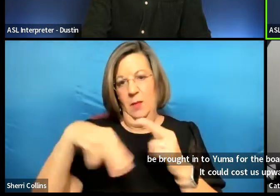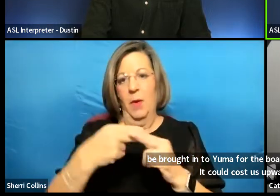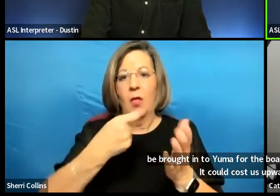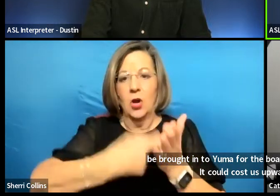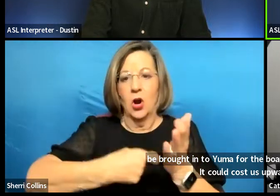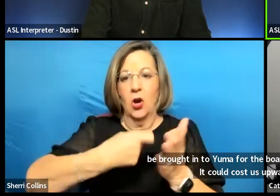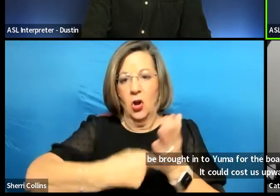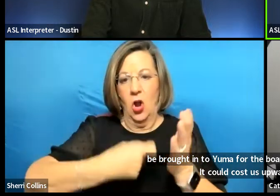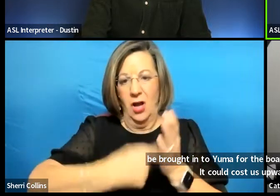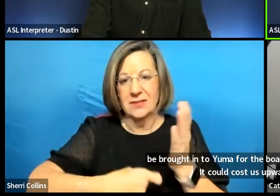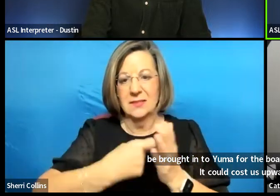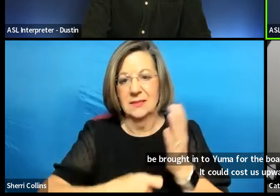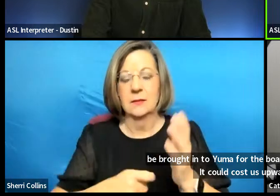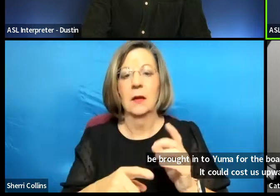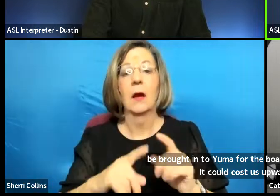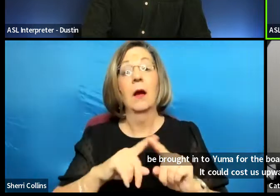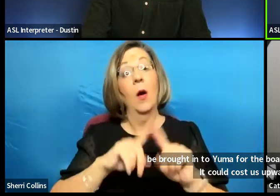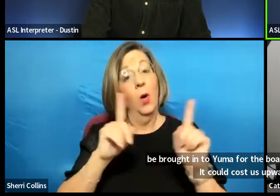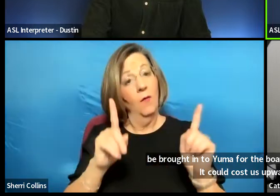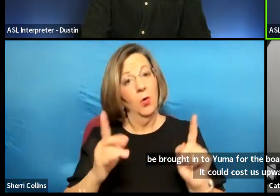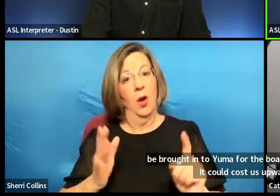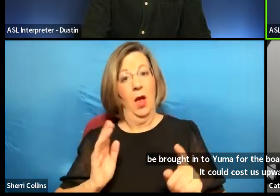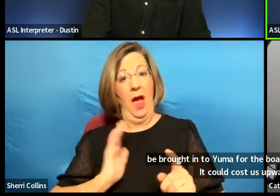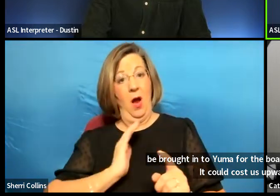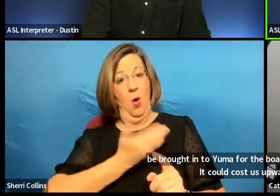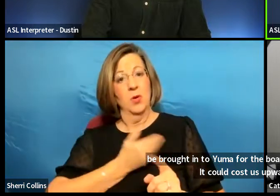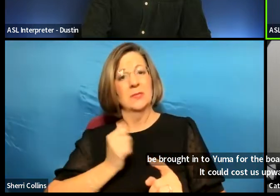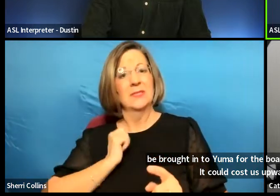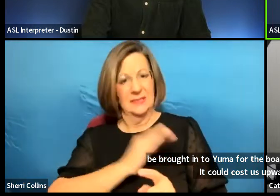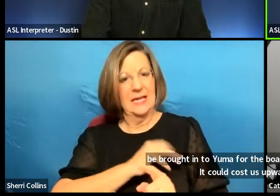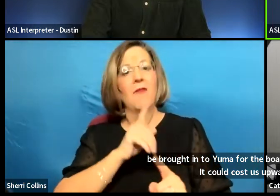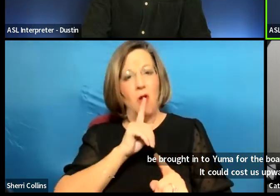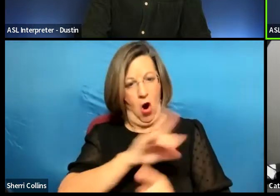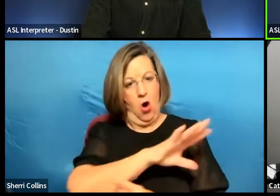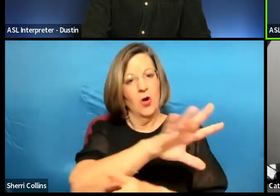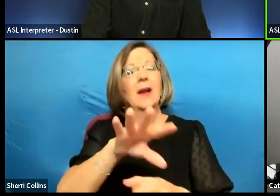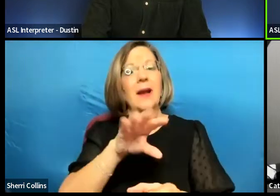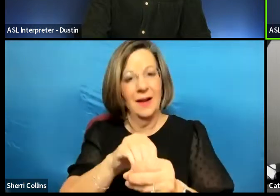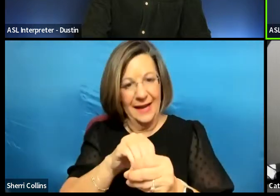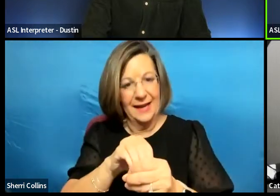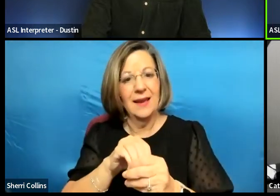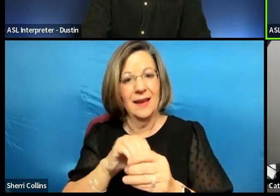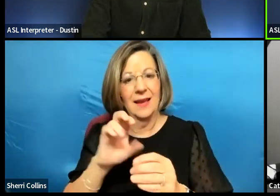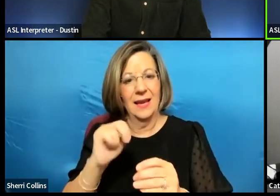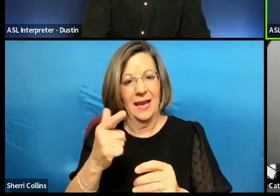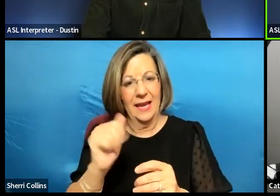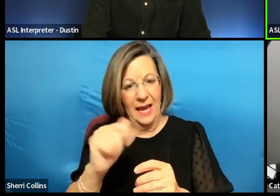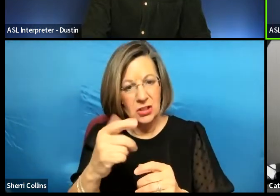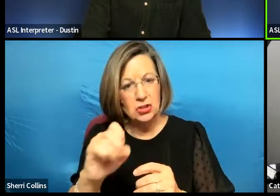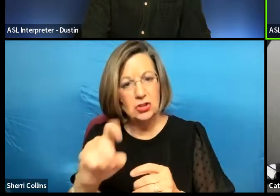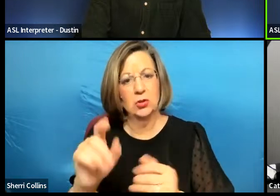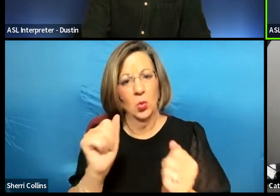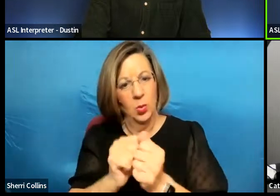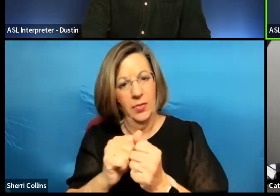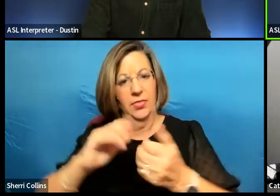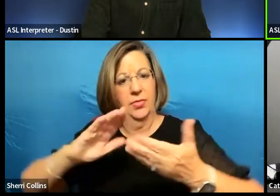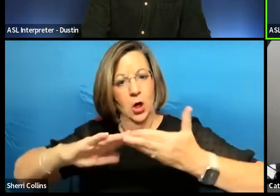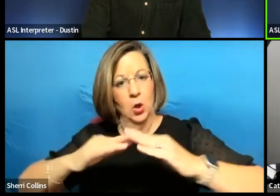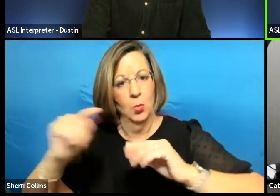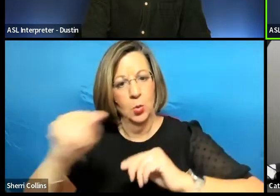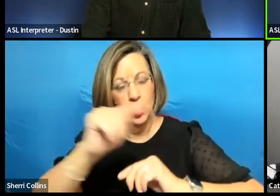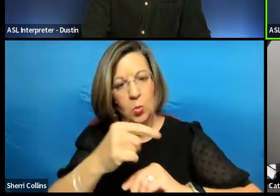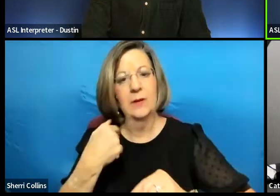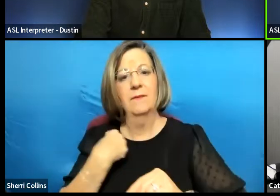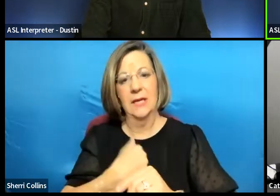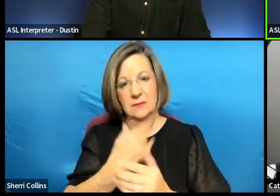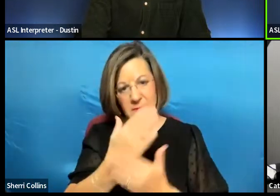So we have to consider the cost. However, our staff are